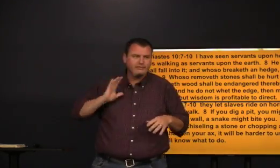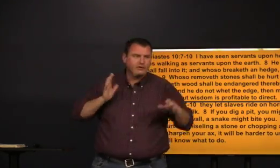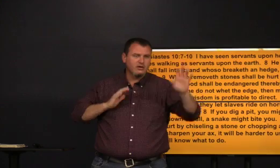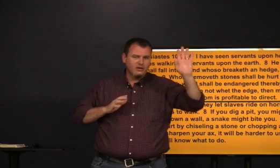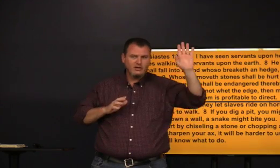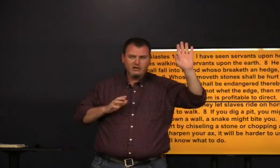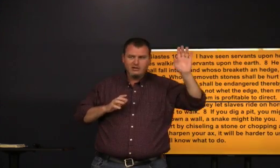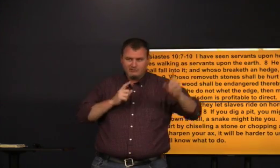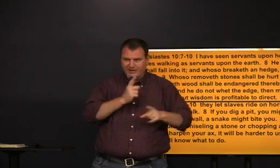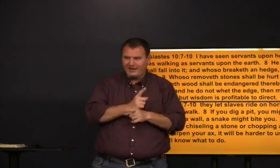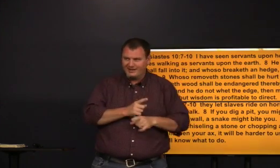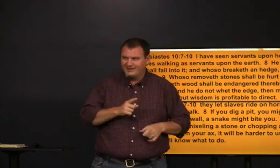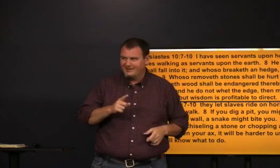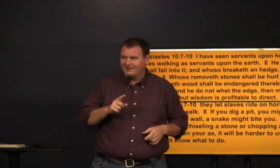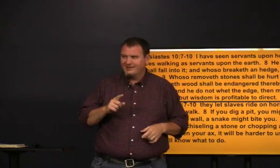before? Right?